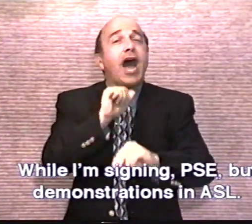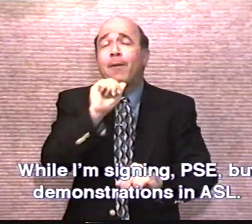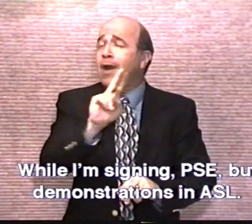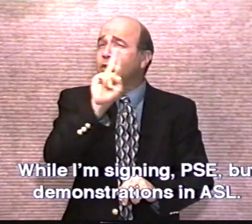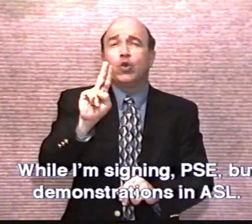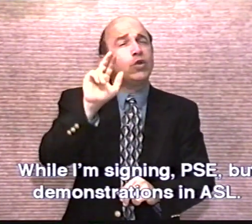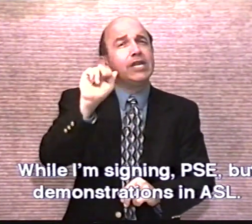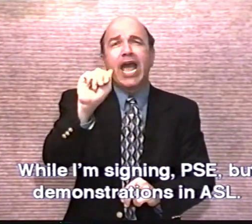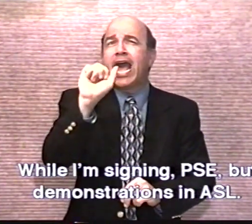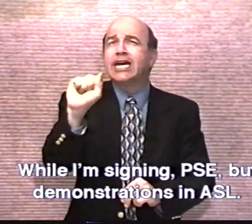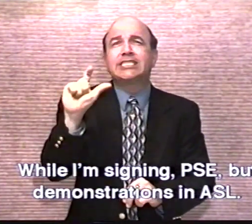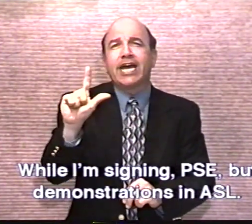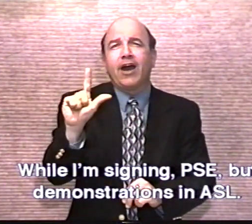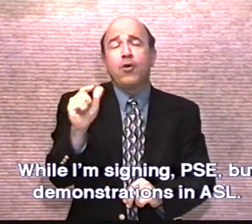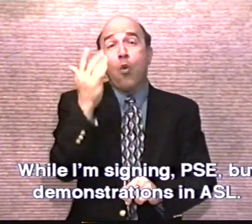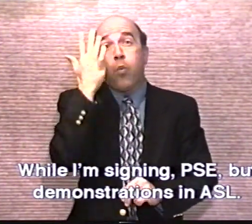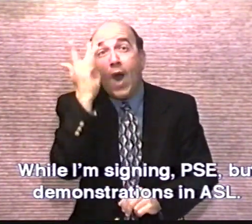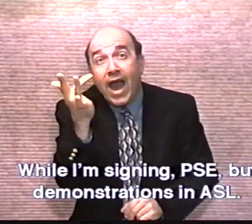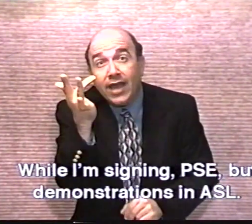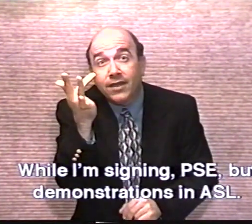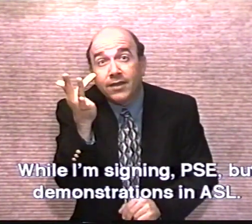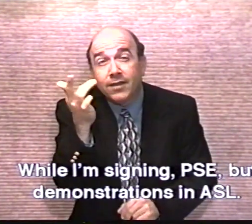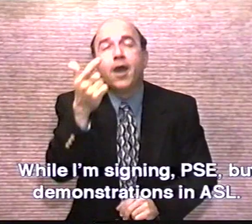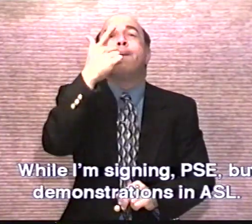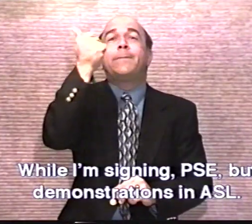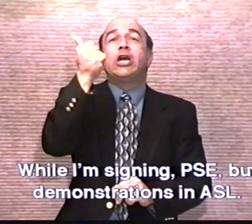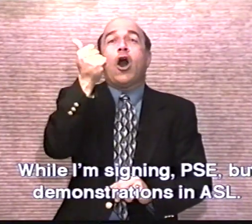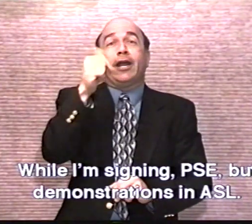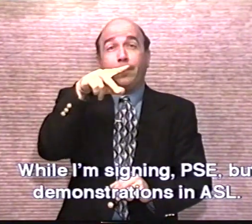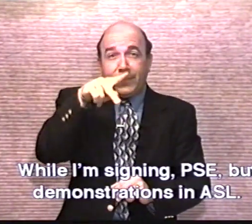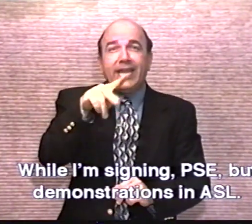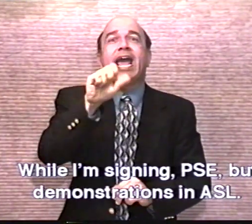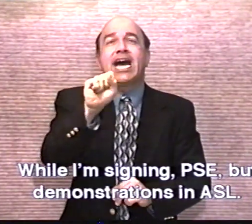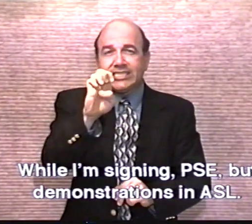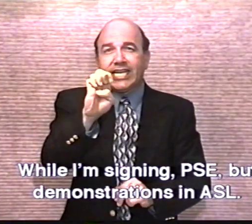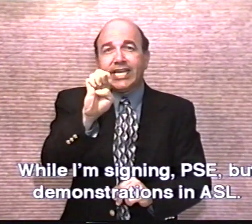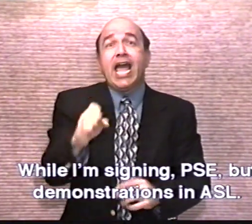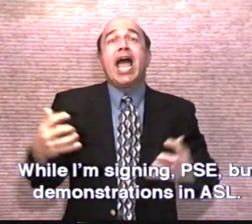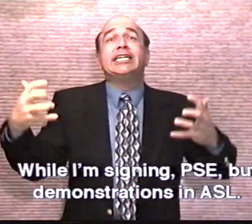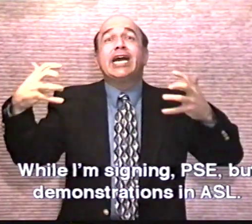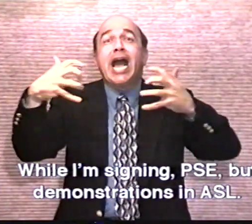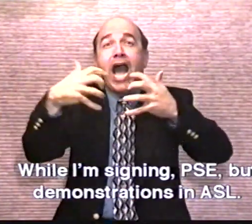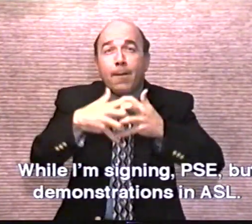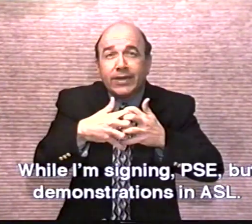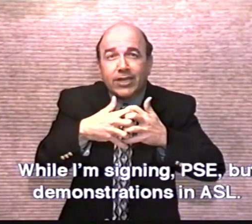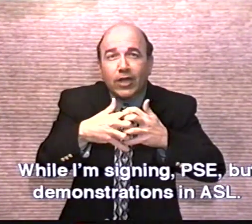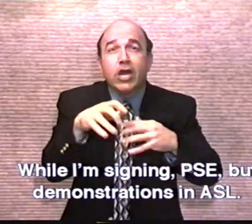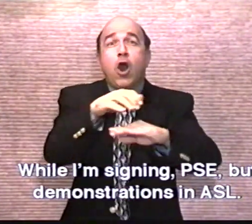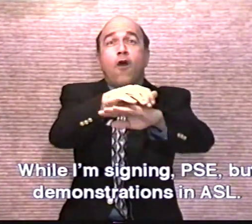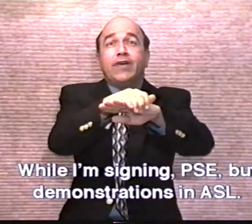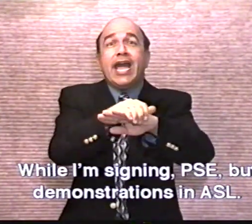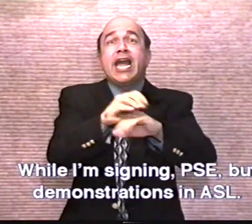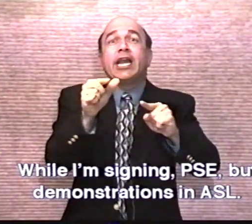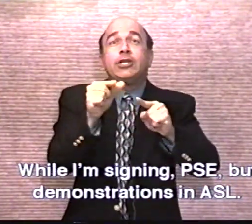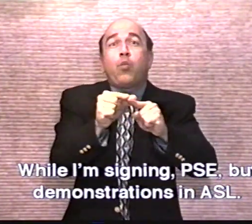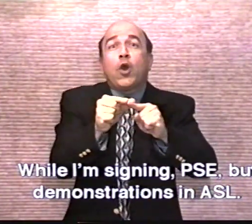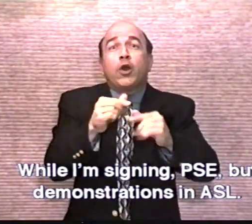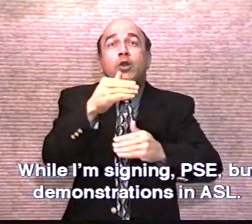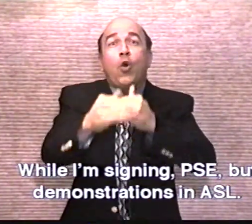I'm not using ASL. Why? Because PSE is a combination of English word